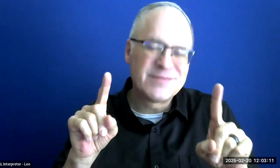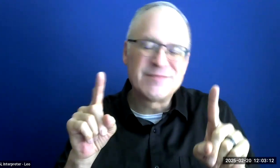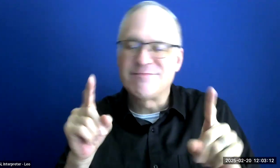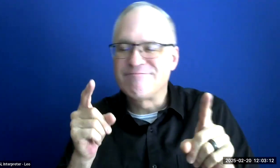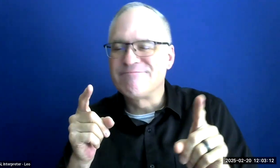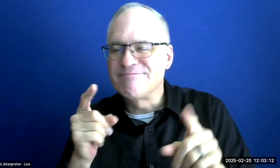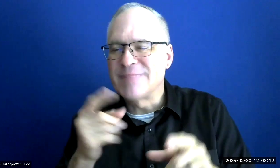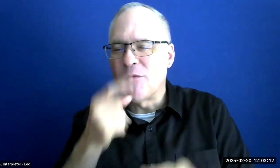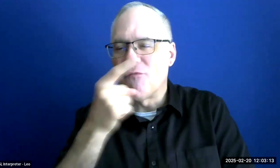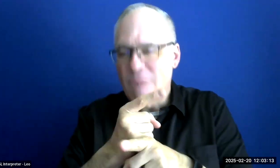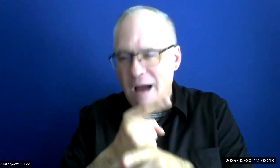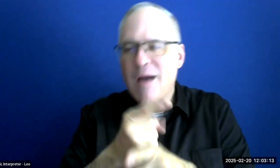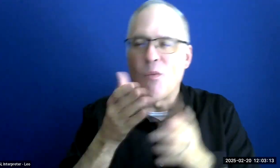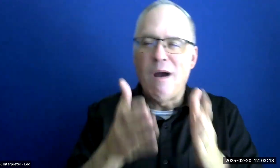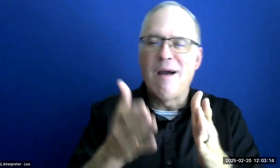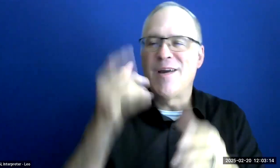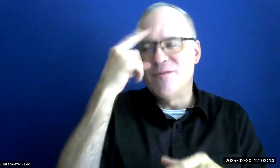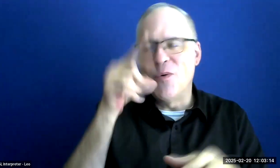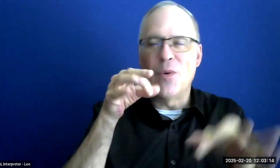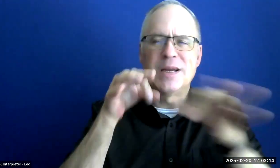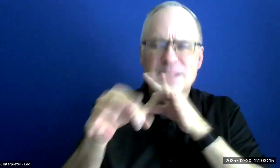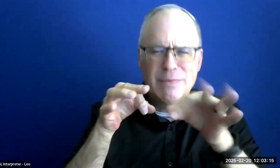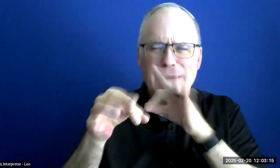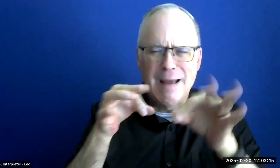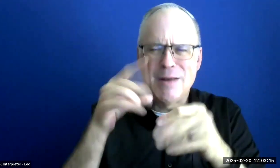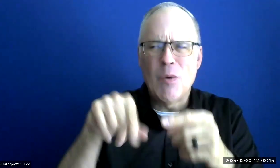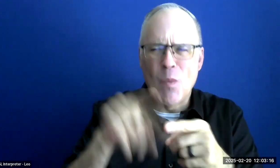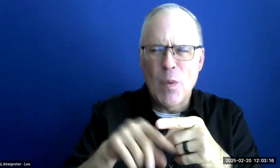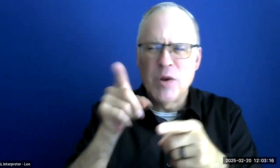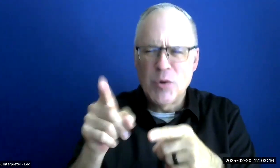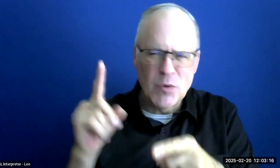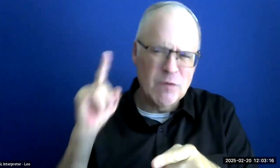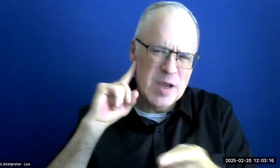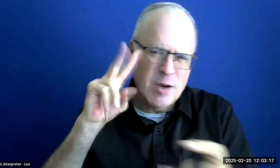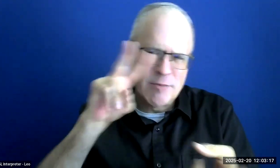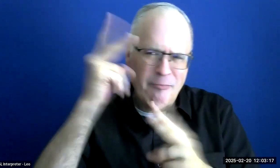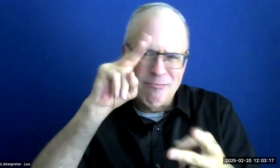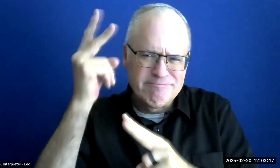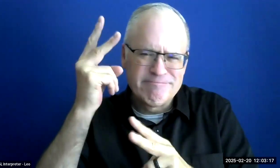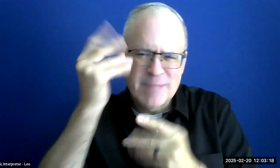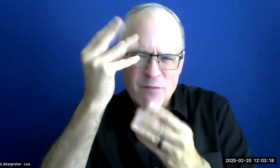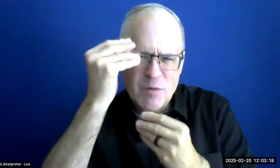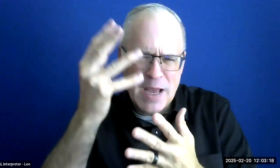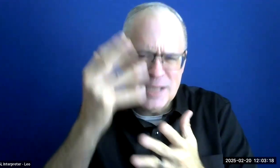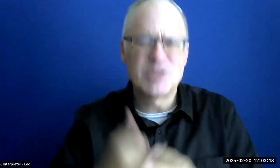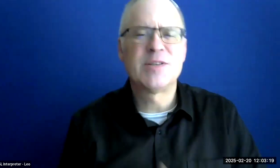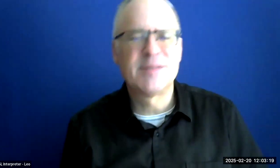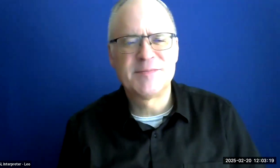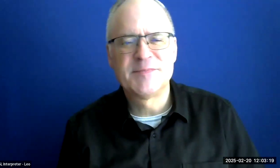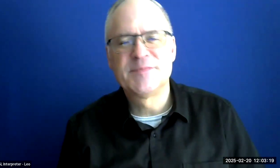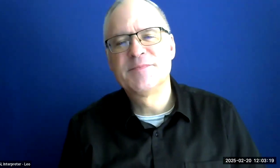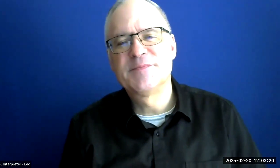presenting or presenting a counter narrative to any misinformation. So the short